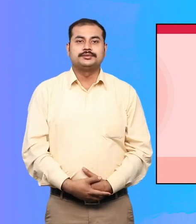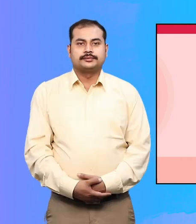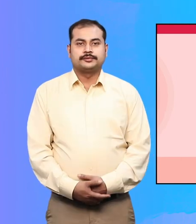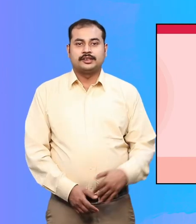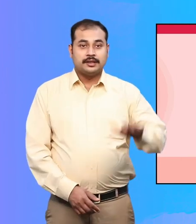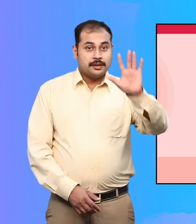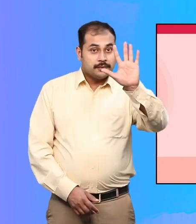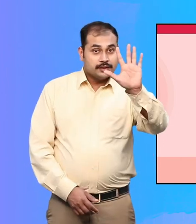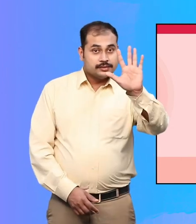5.